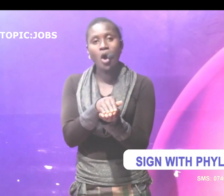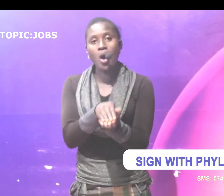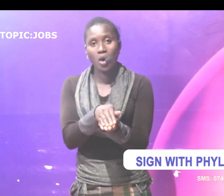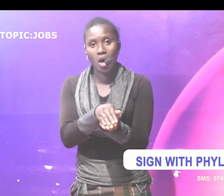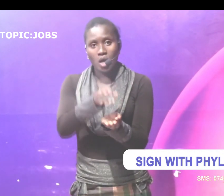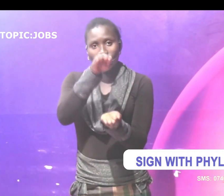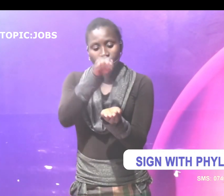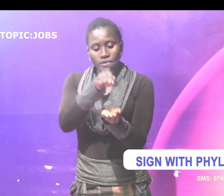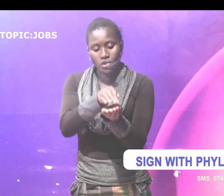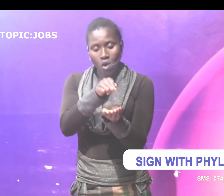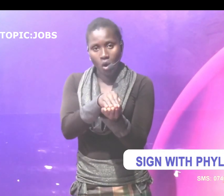or store.